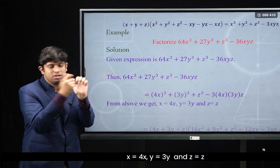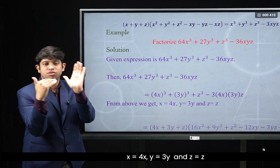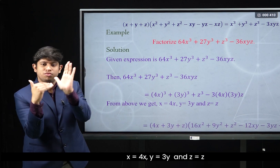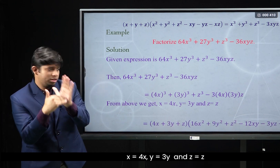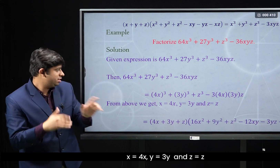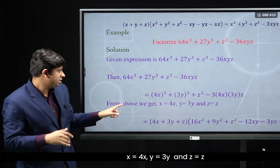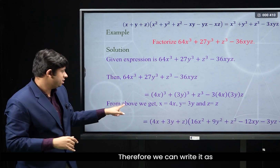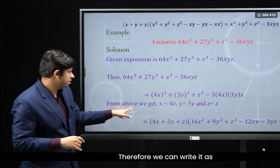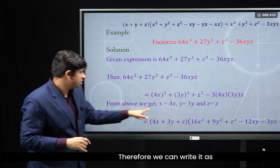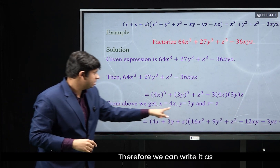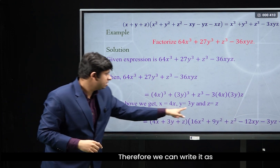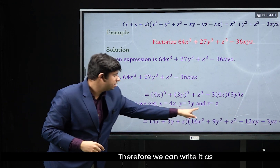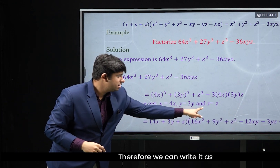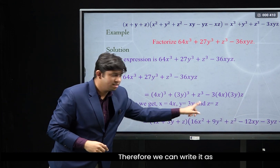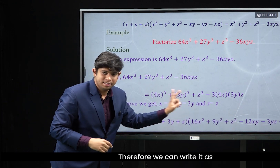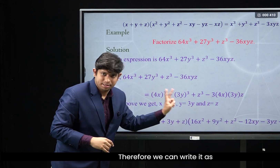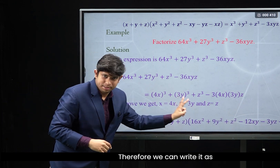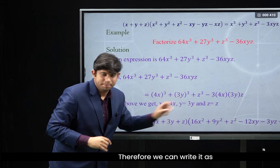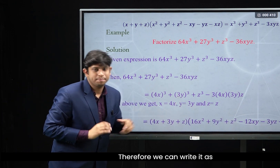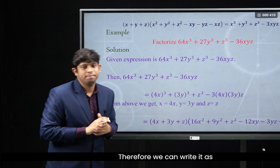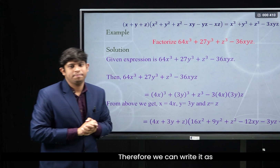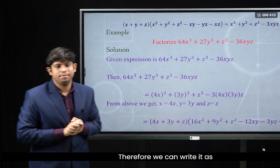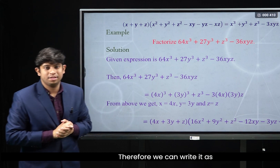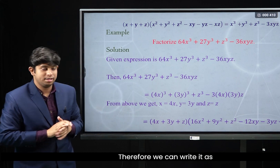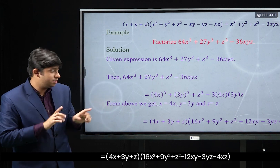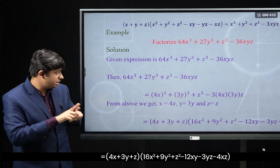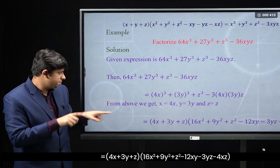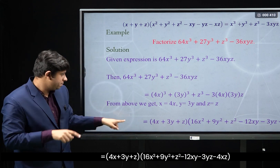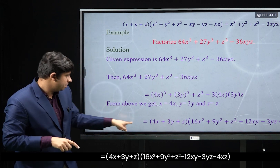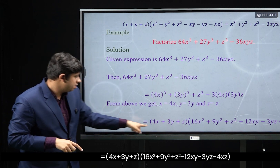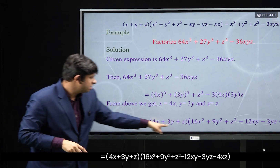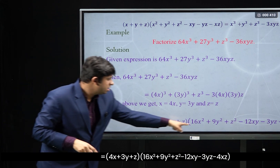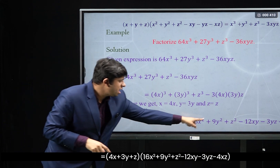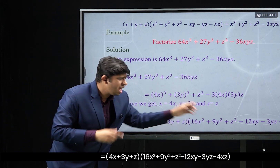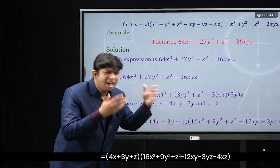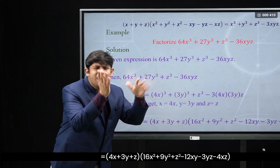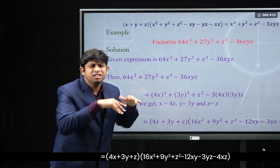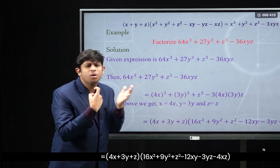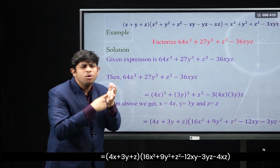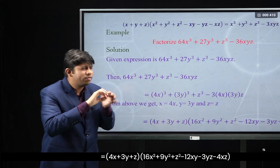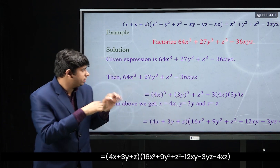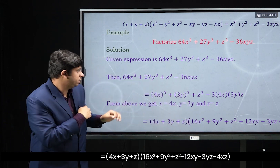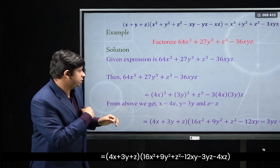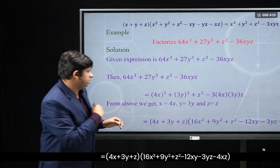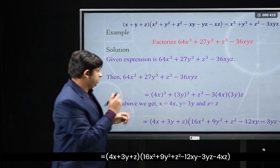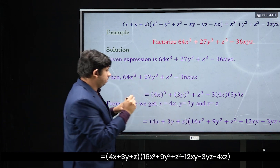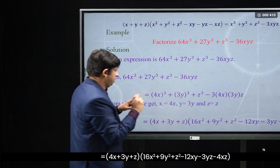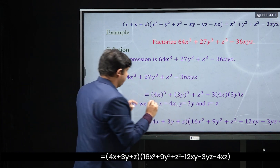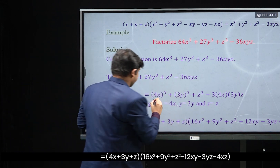Therefore, we can write it as 4x plus 3y plus z into 16x square plus 9y